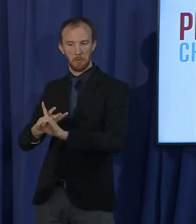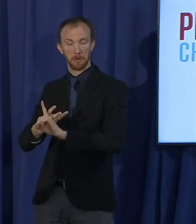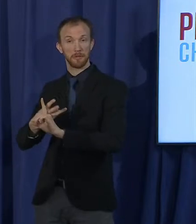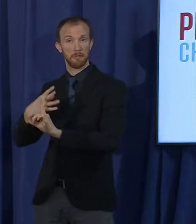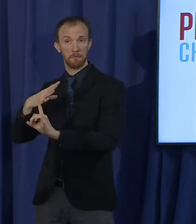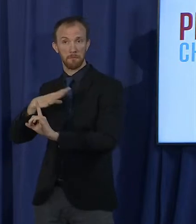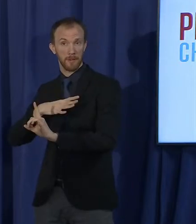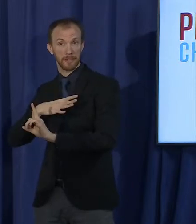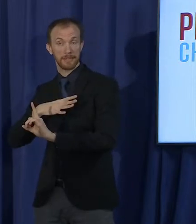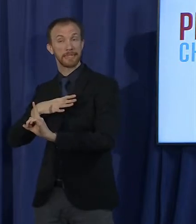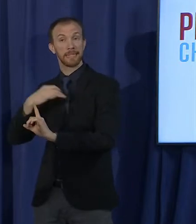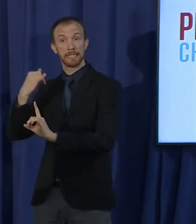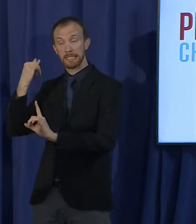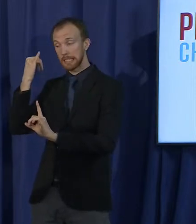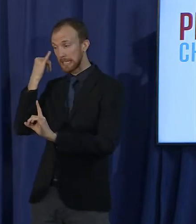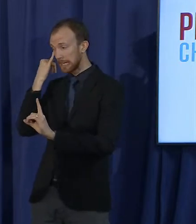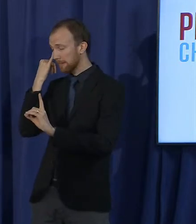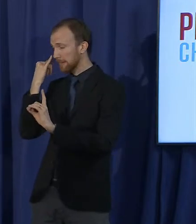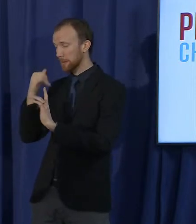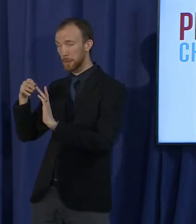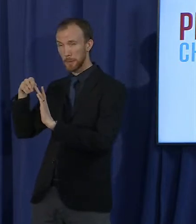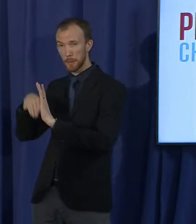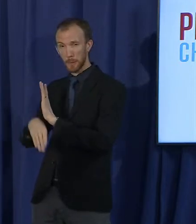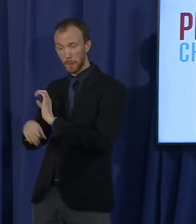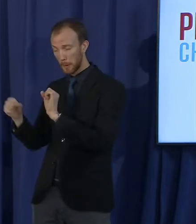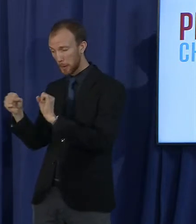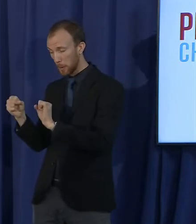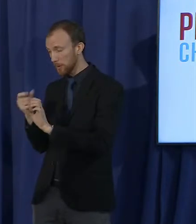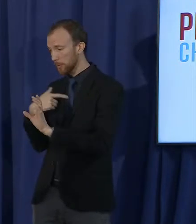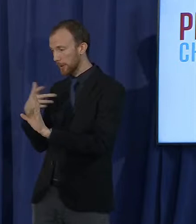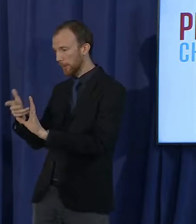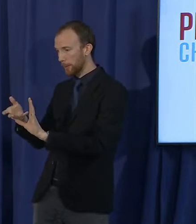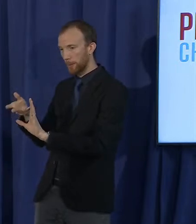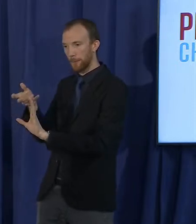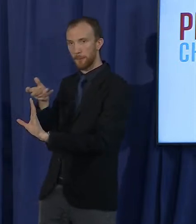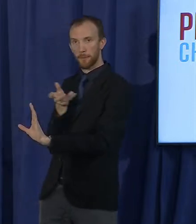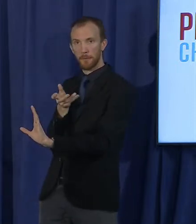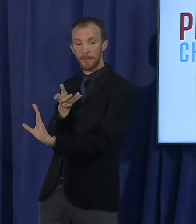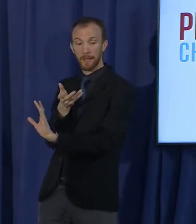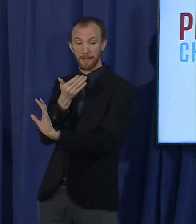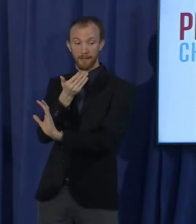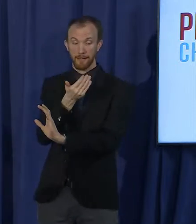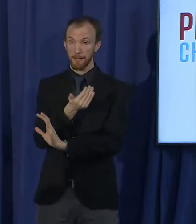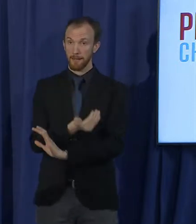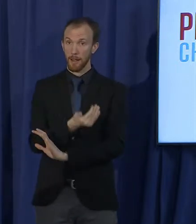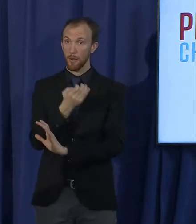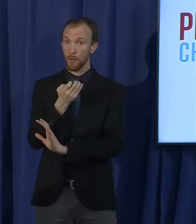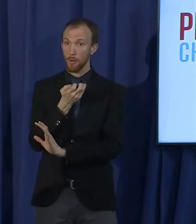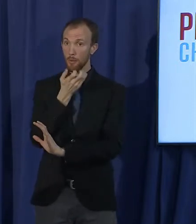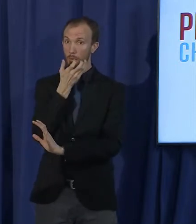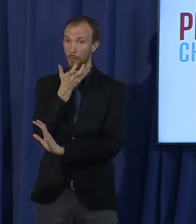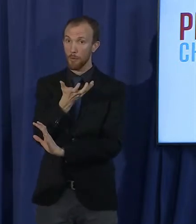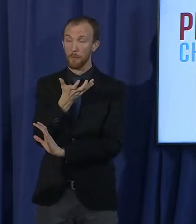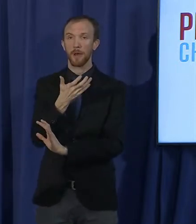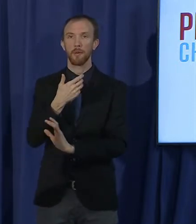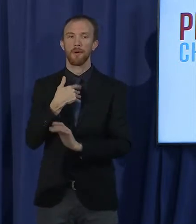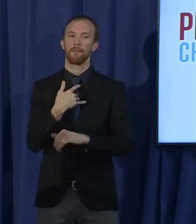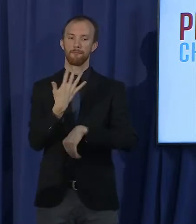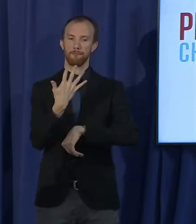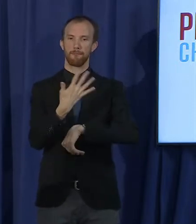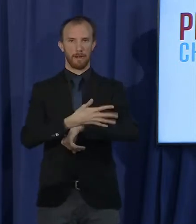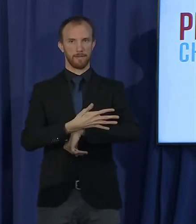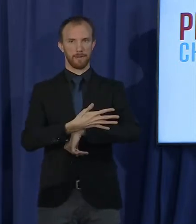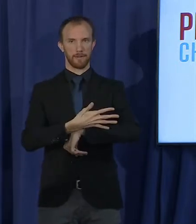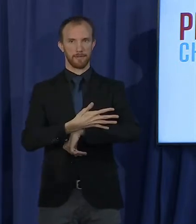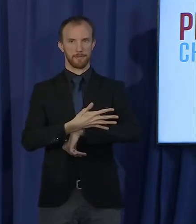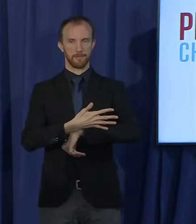come out of the freezer or the ultra cold, we have 5 days to use them in that refrigerated state.